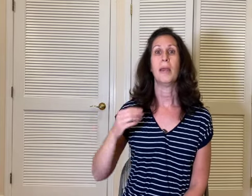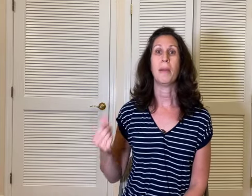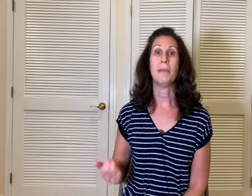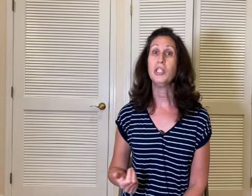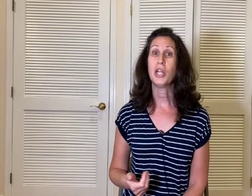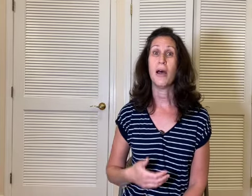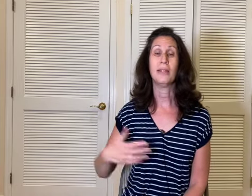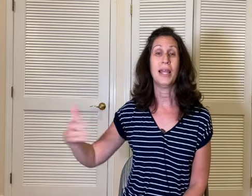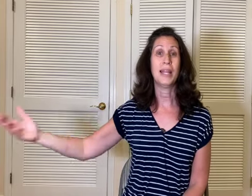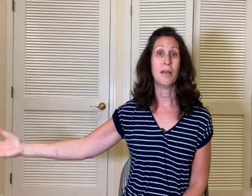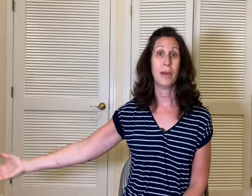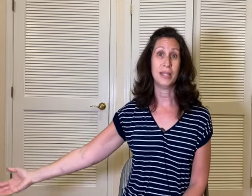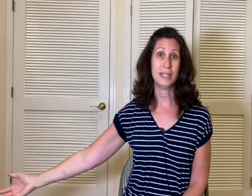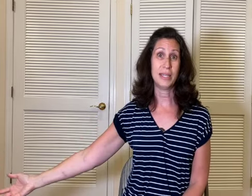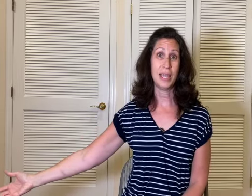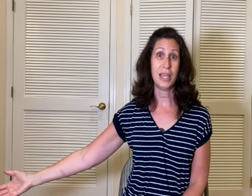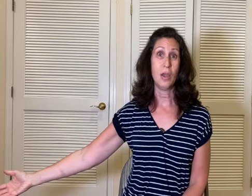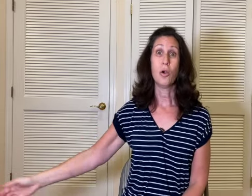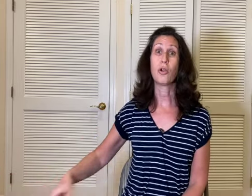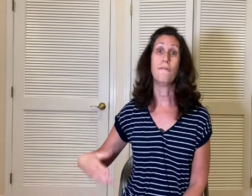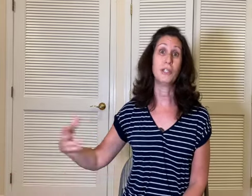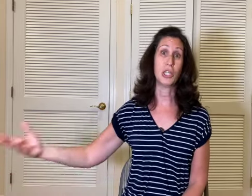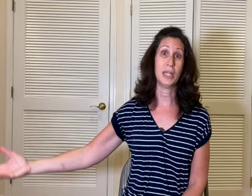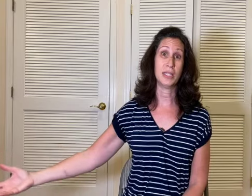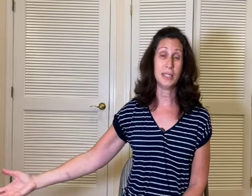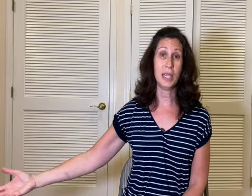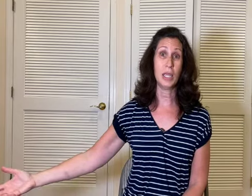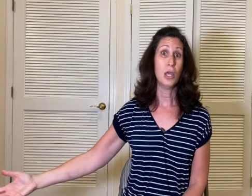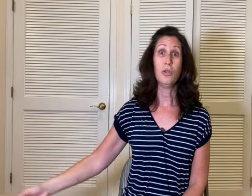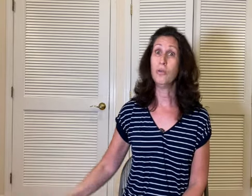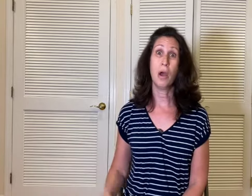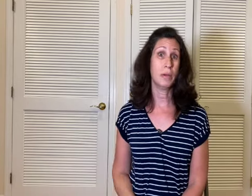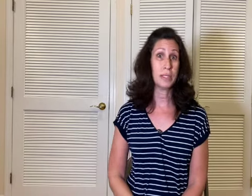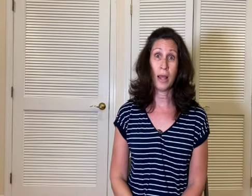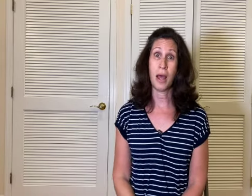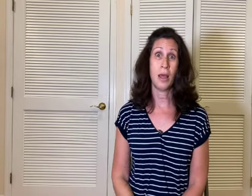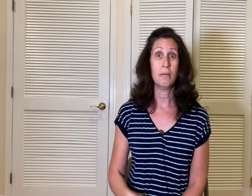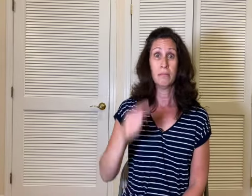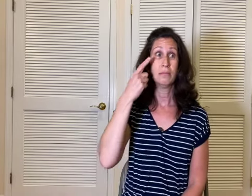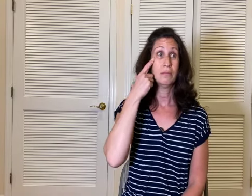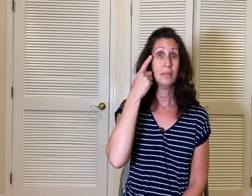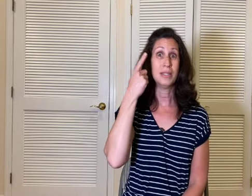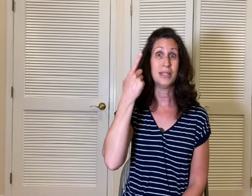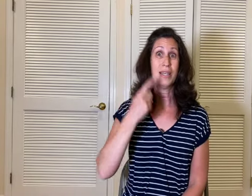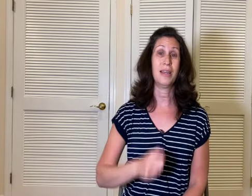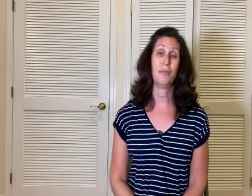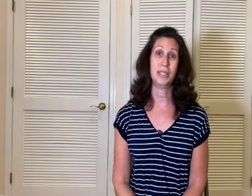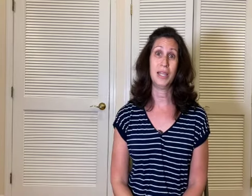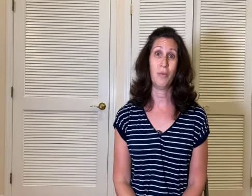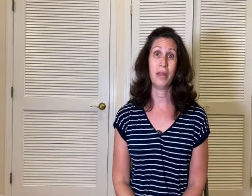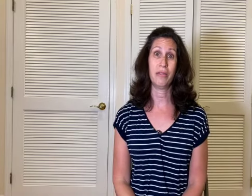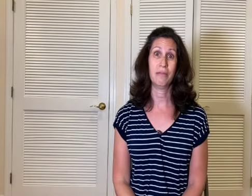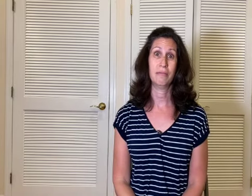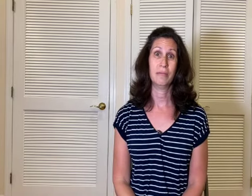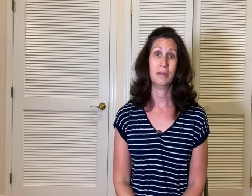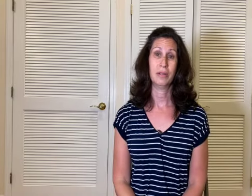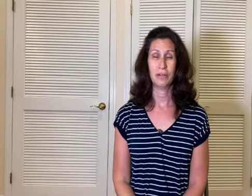my beach towel and lay down by the sea or go fishing in the sea, you know it's not the sea that we see with.